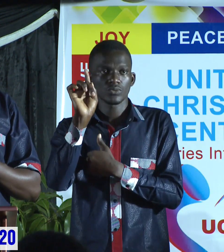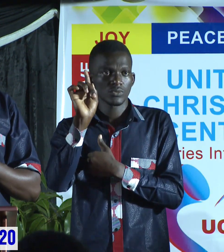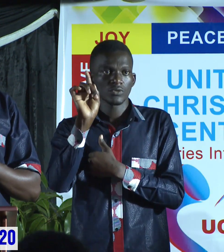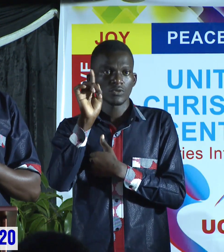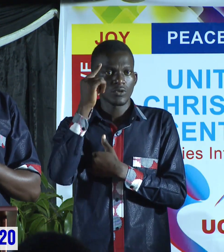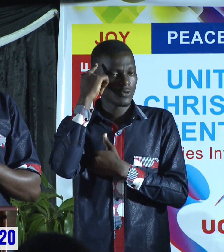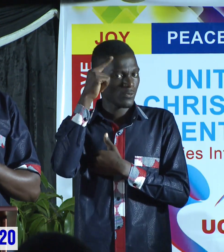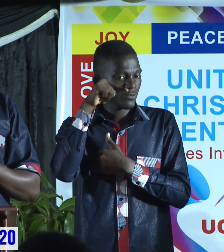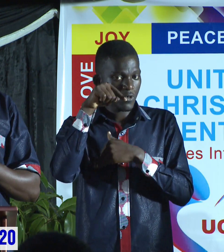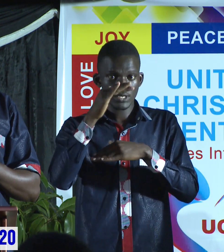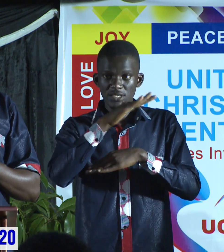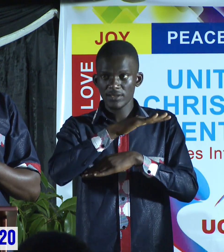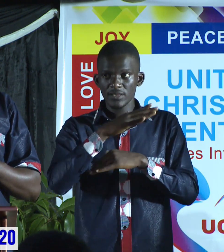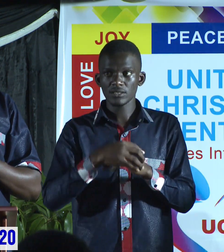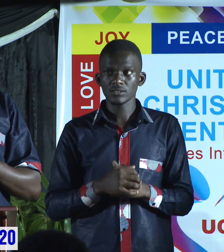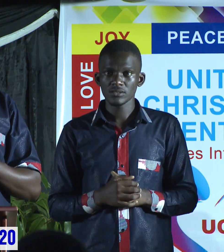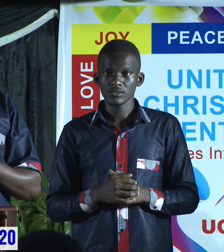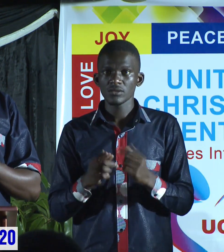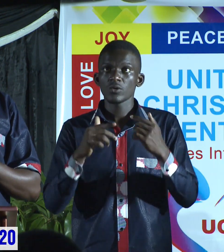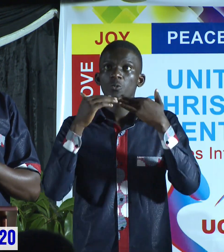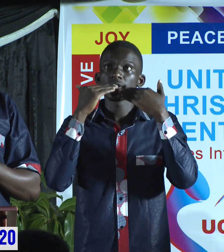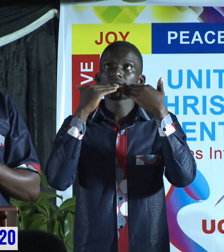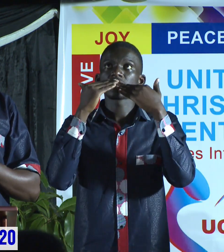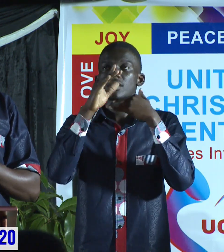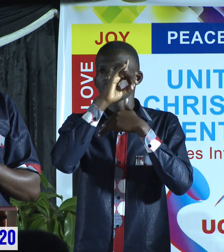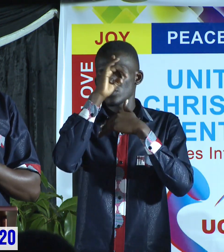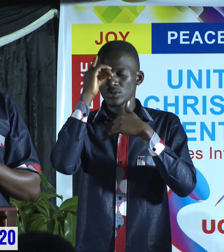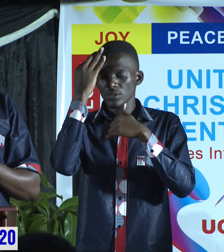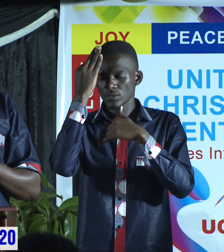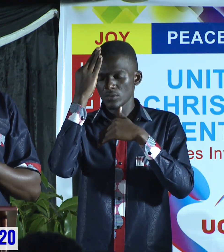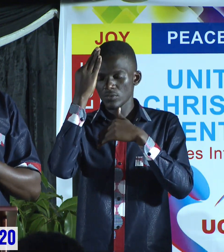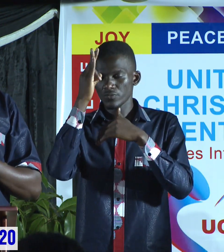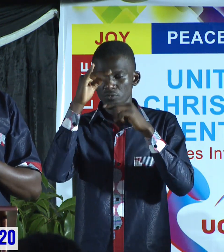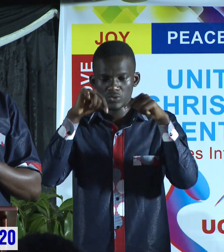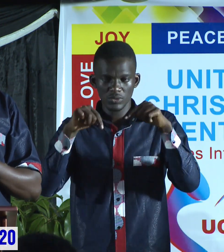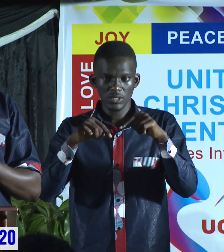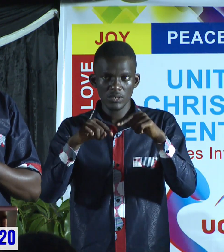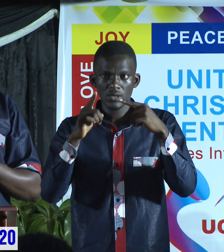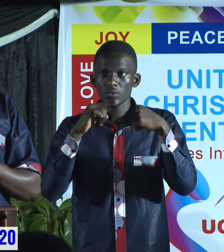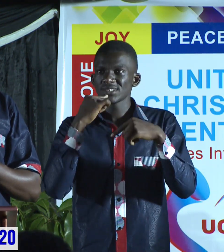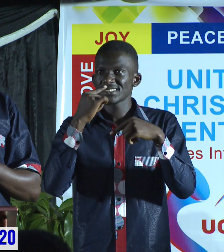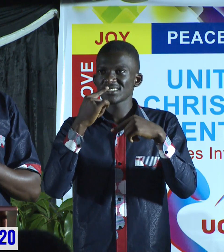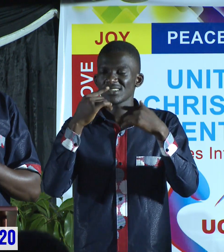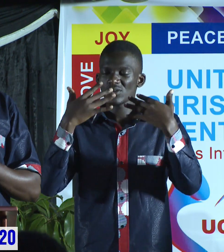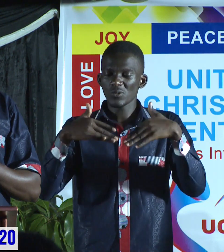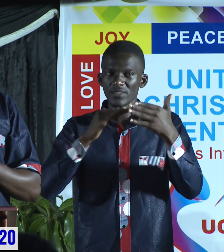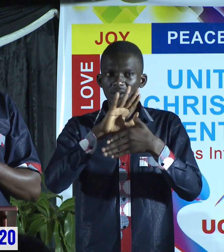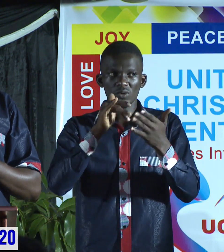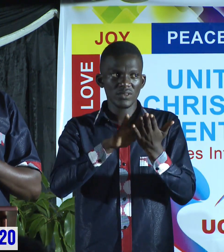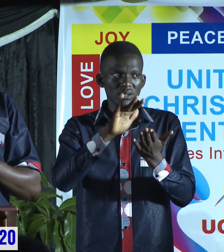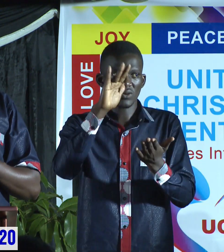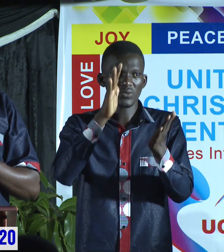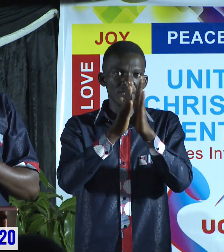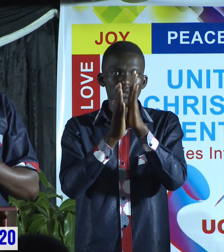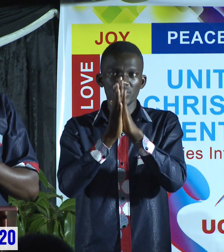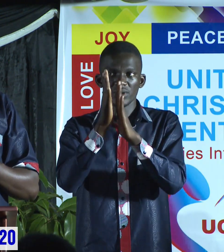thank you for this evening. We thank you for today. You deserve